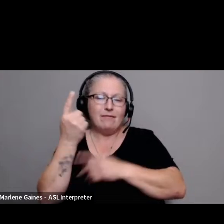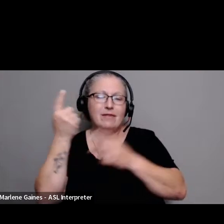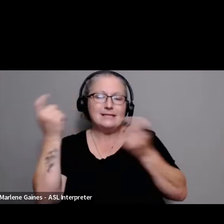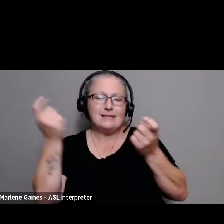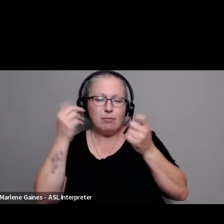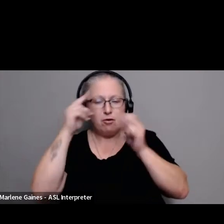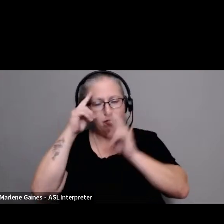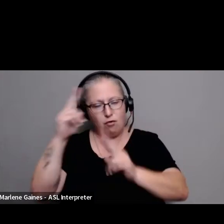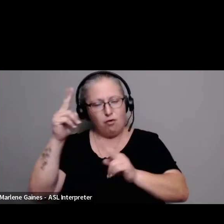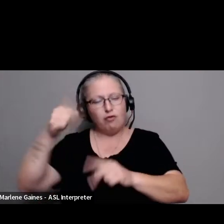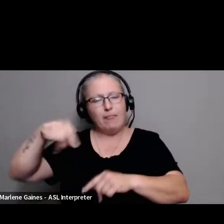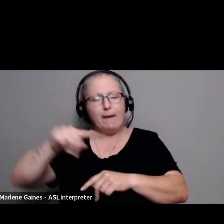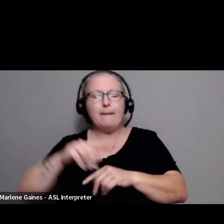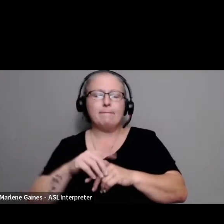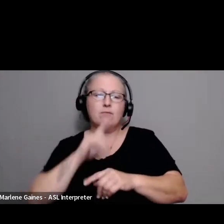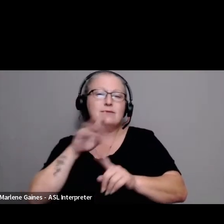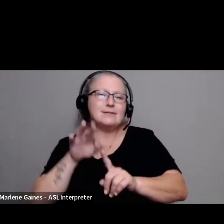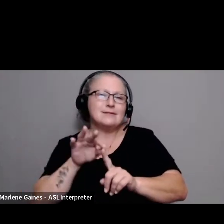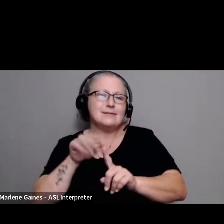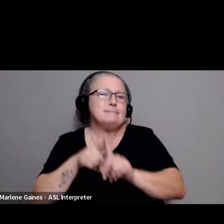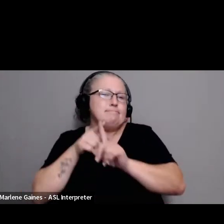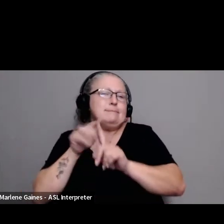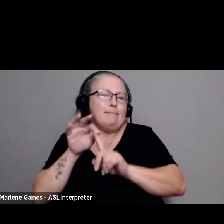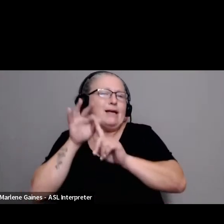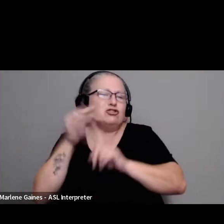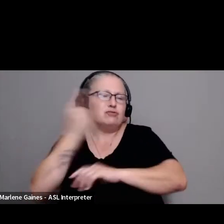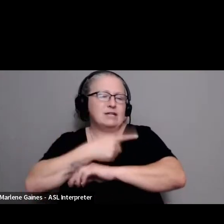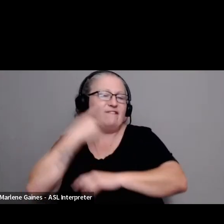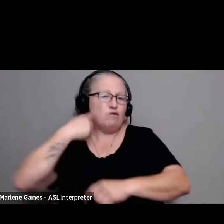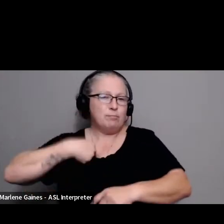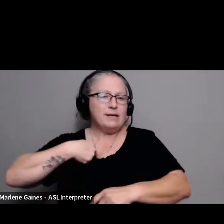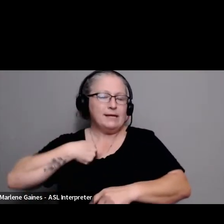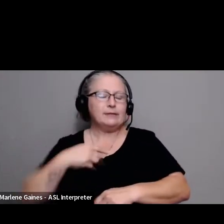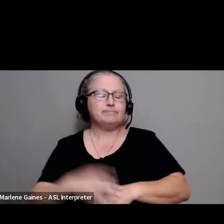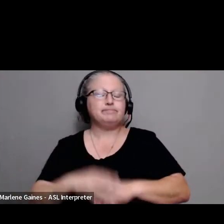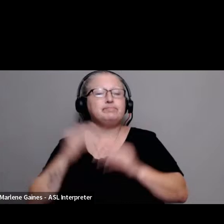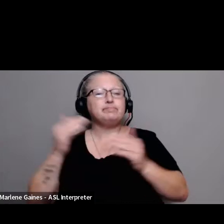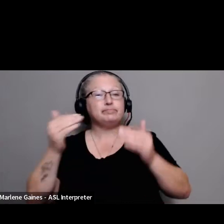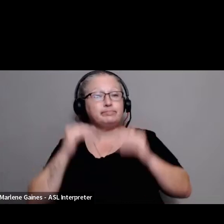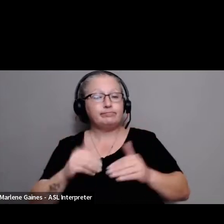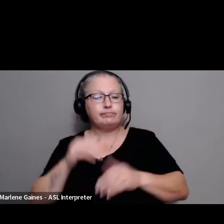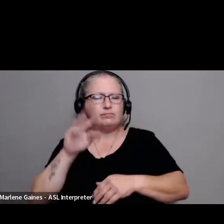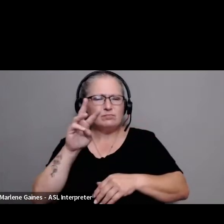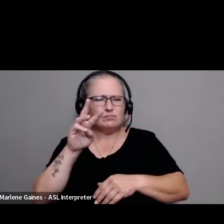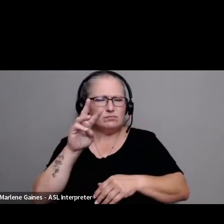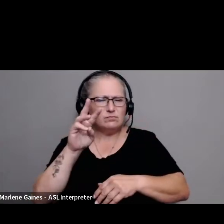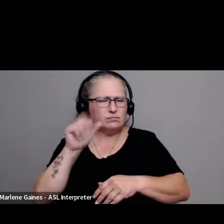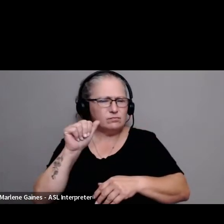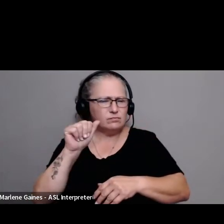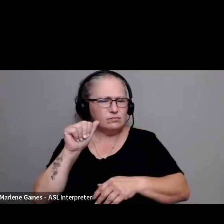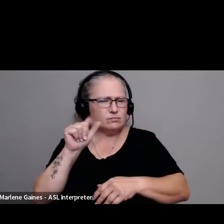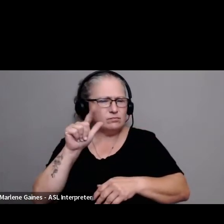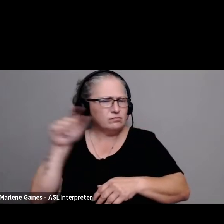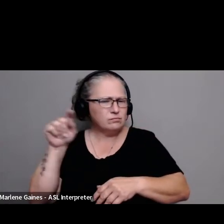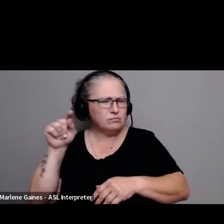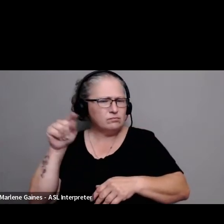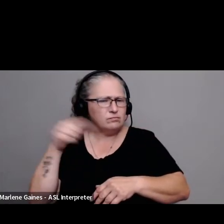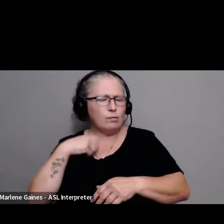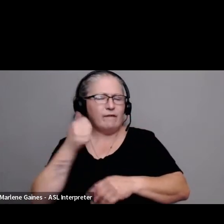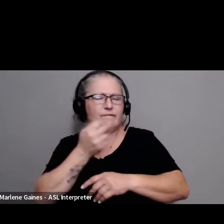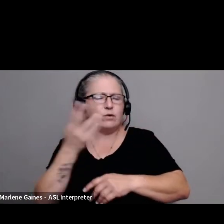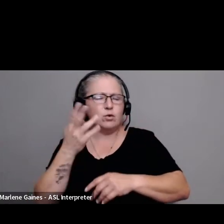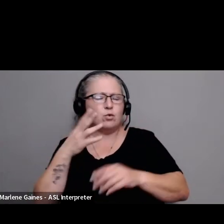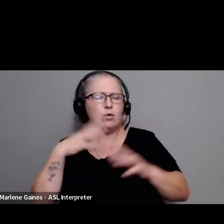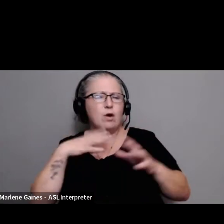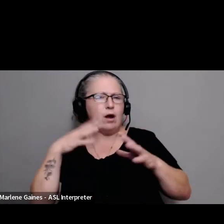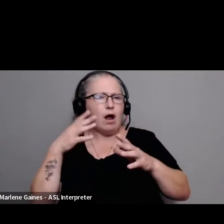them. But it's a special day for me. Moving on, Diwali. I want to talk about a few upcoming holidays that I